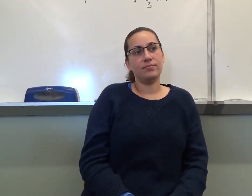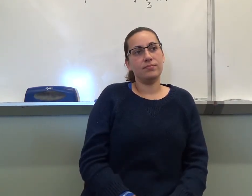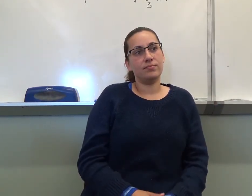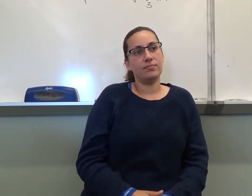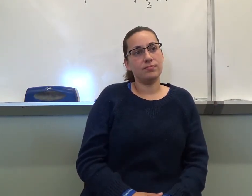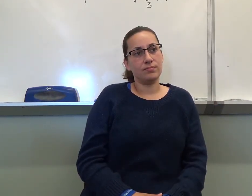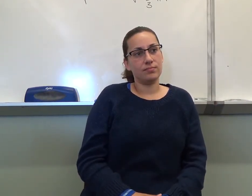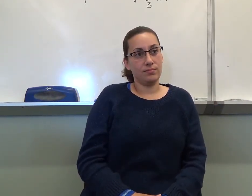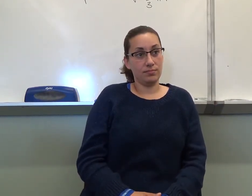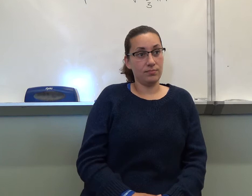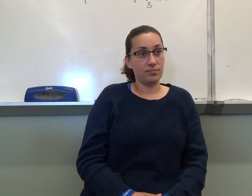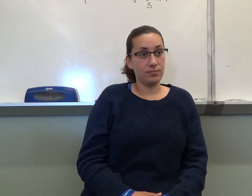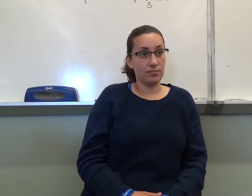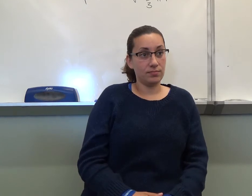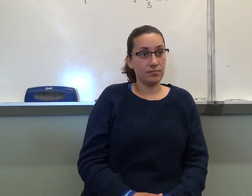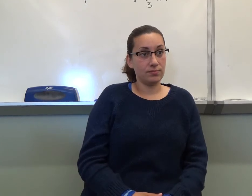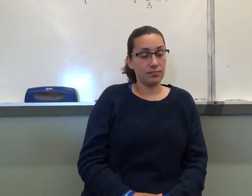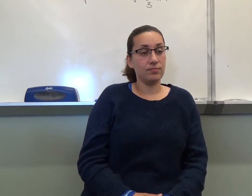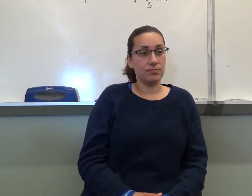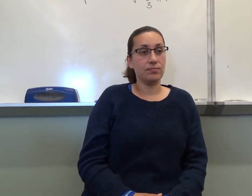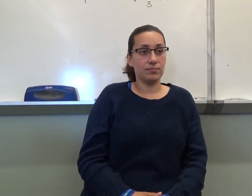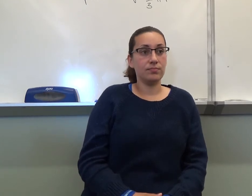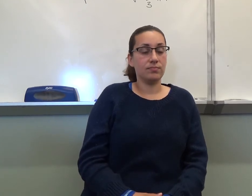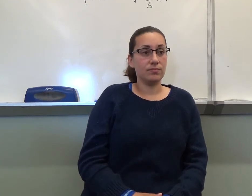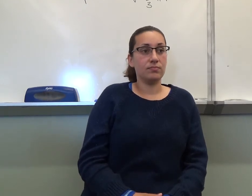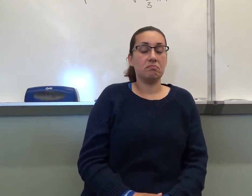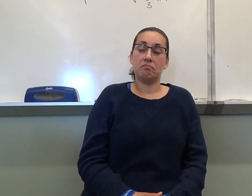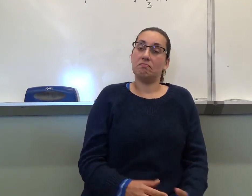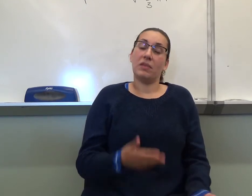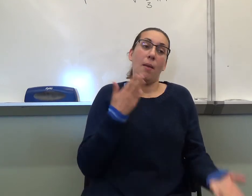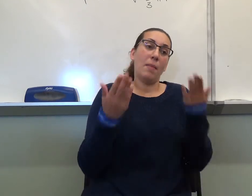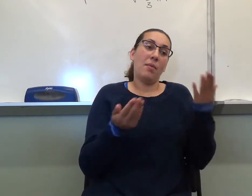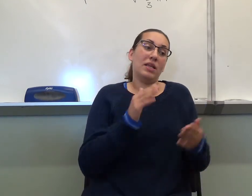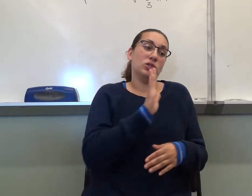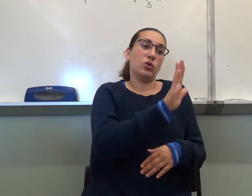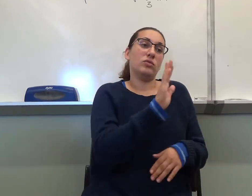important one is on page 534. It's a line graph.